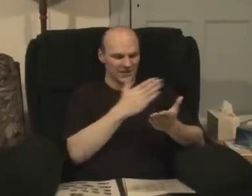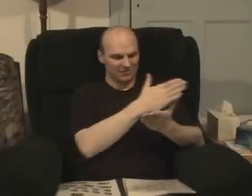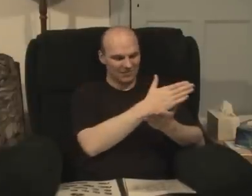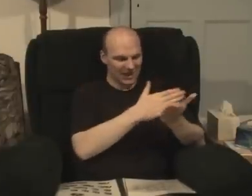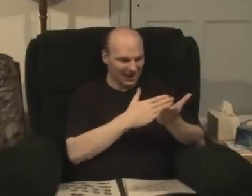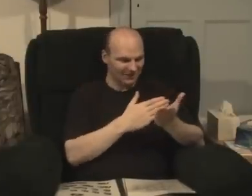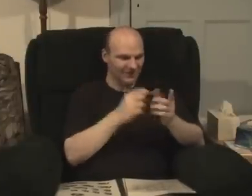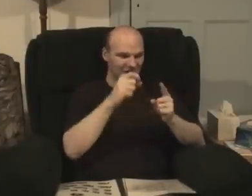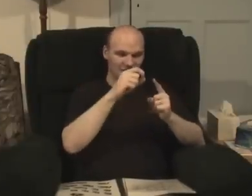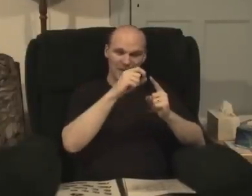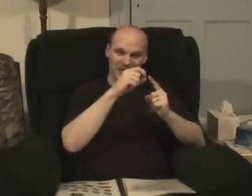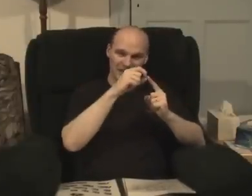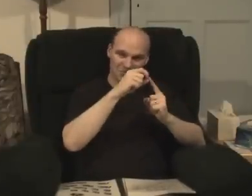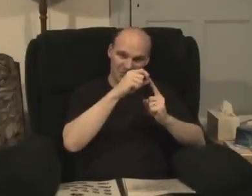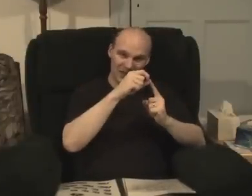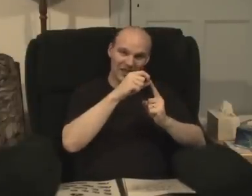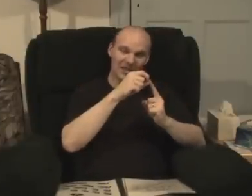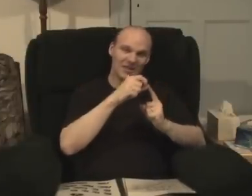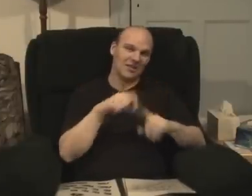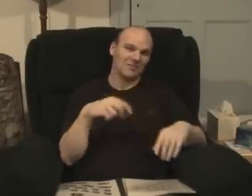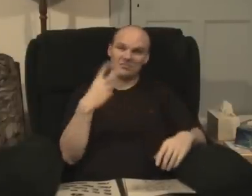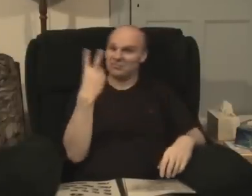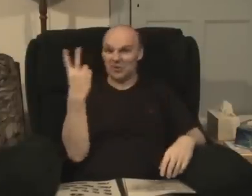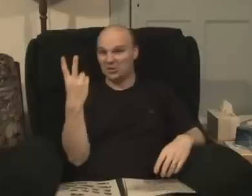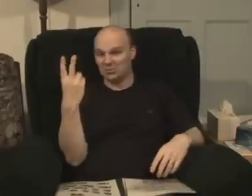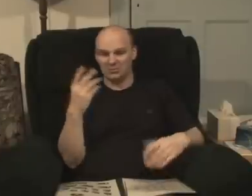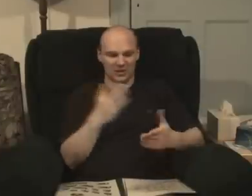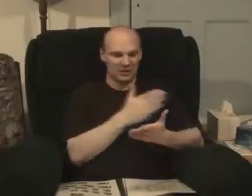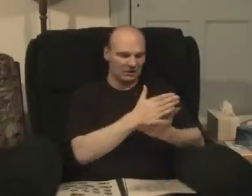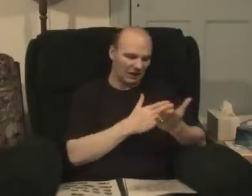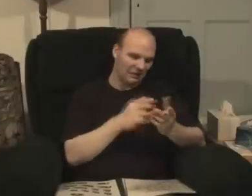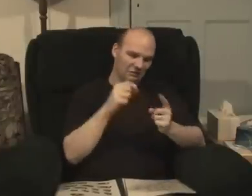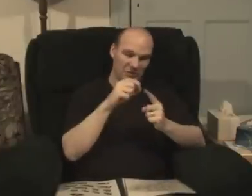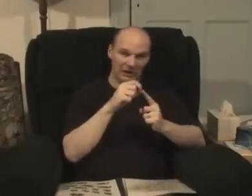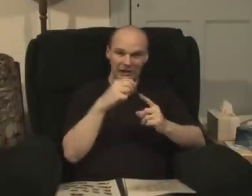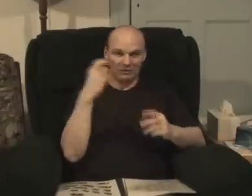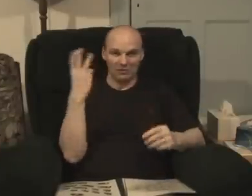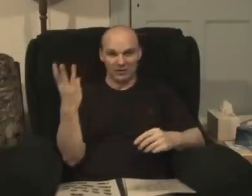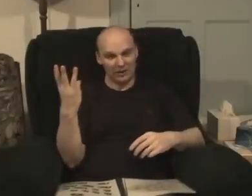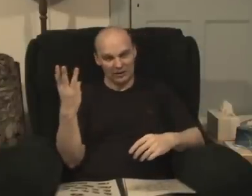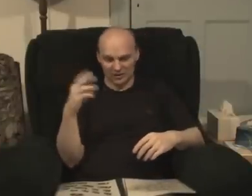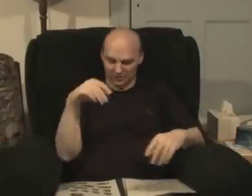So half, and then making a P2, half P3, and so on.